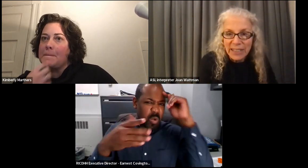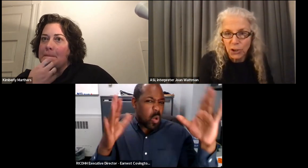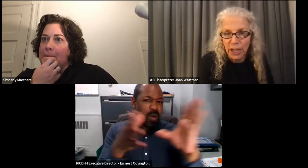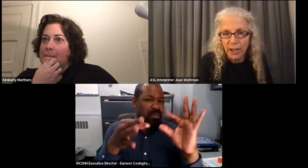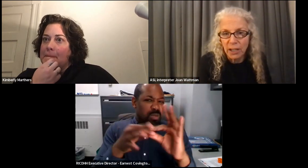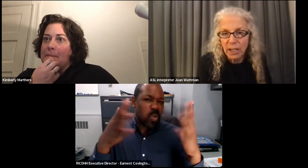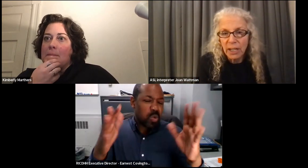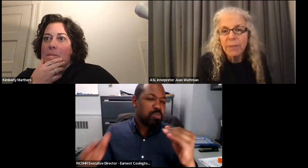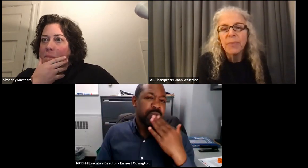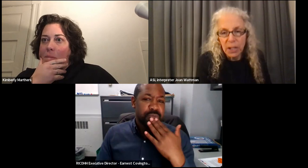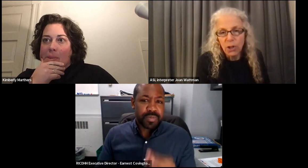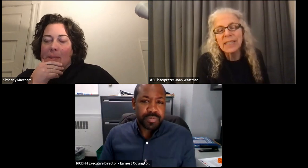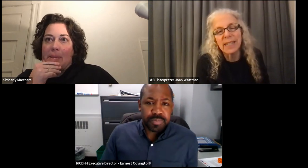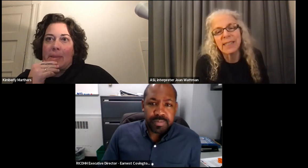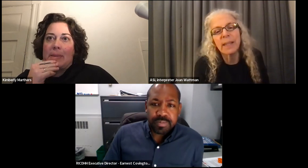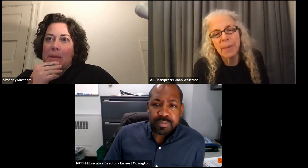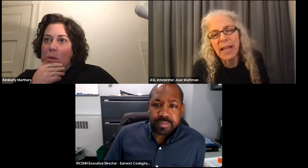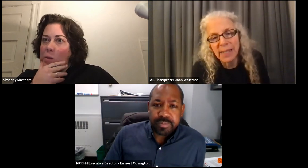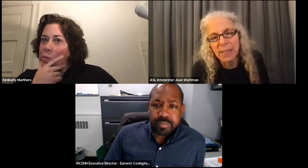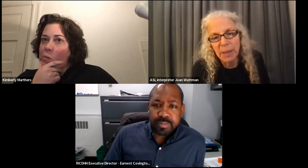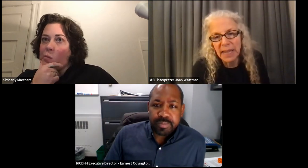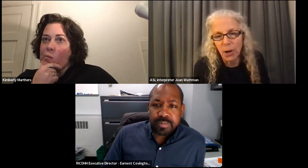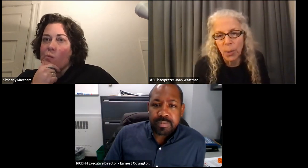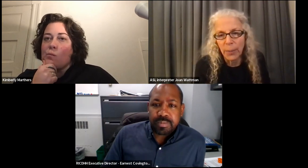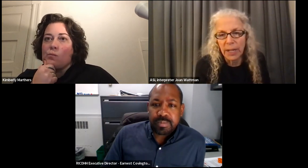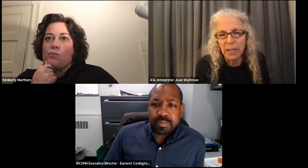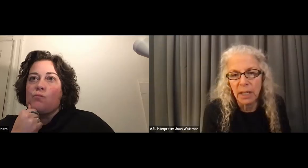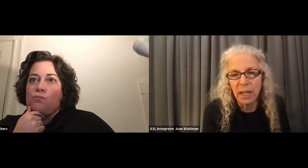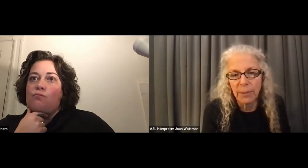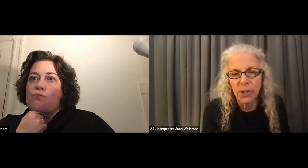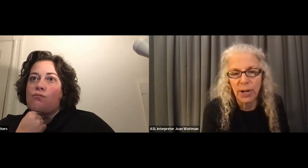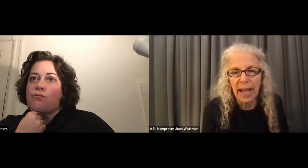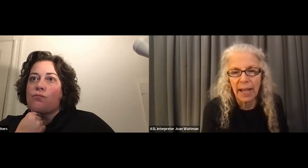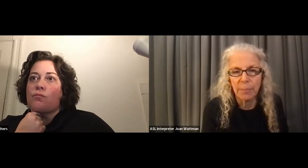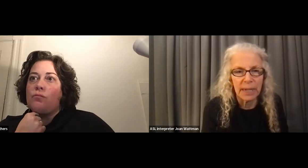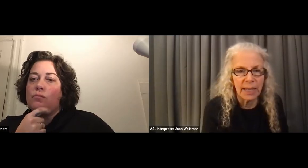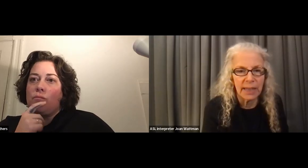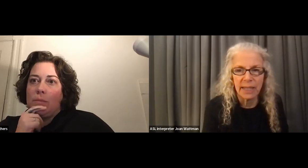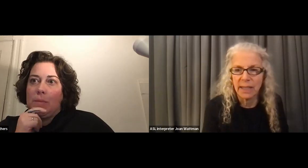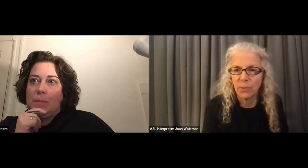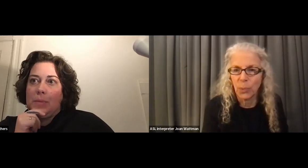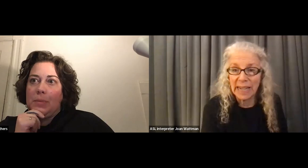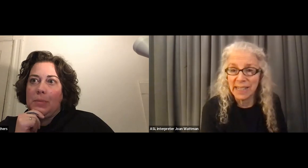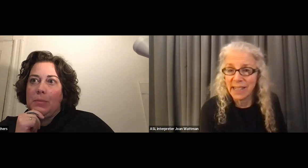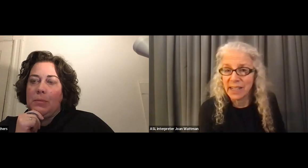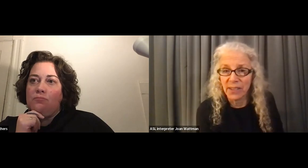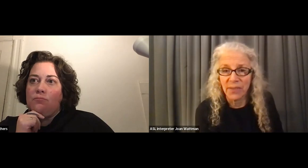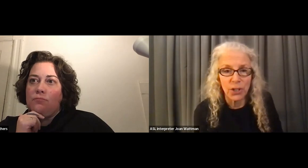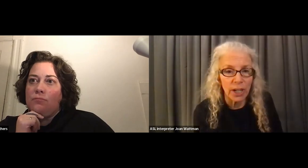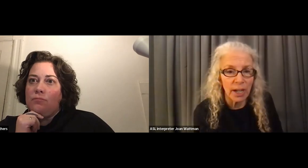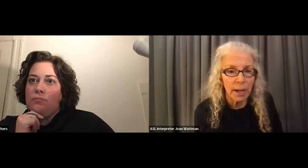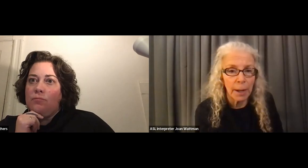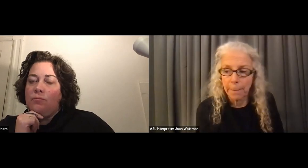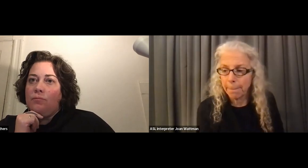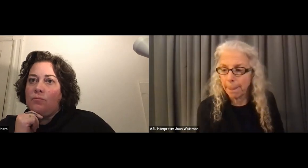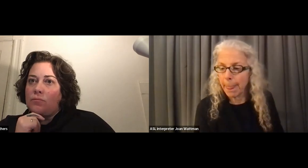with each chair. Ernest says Tim has explained that quite well. I was going to add, but I think what he has said is